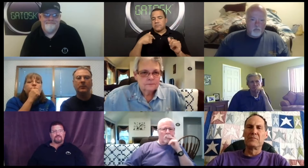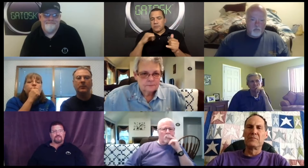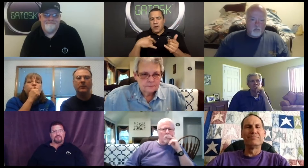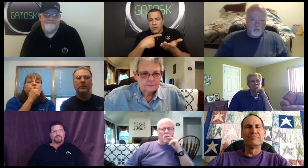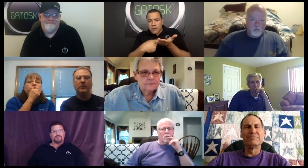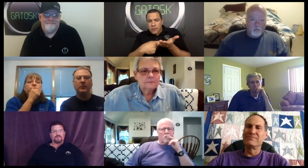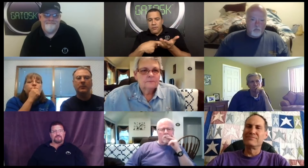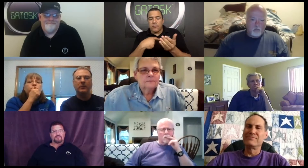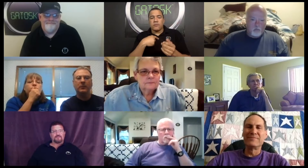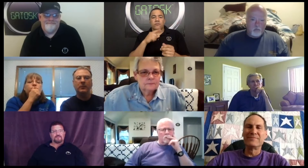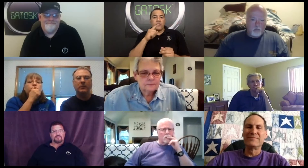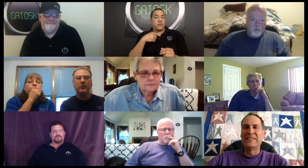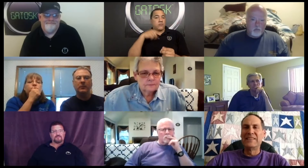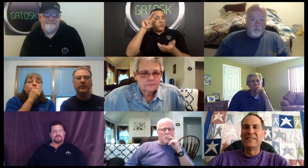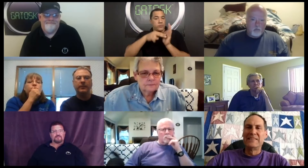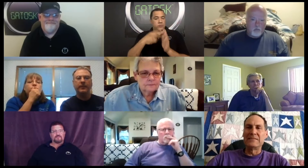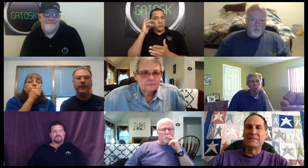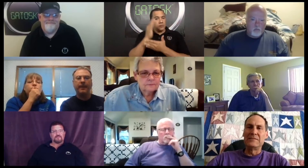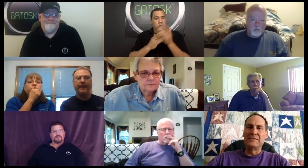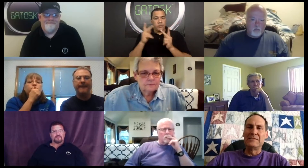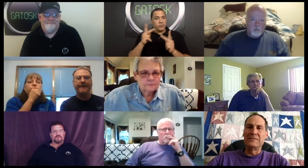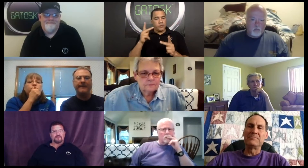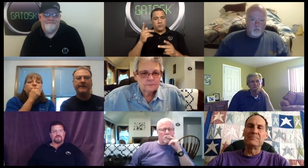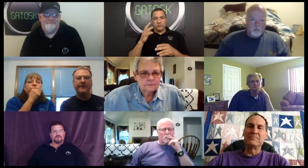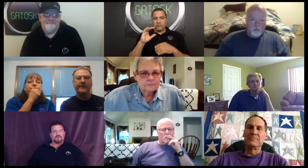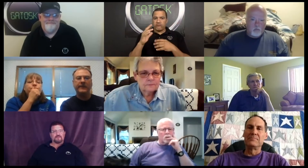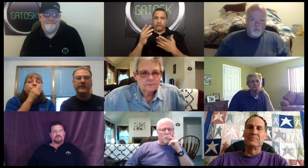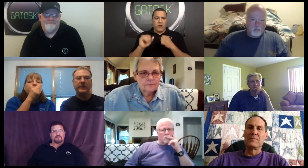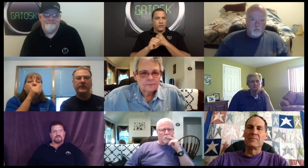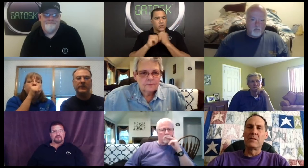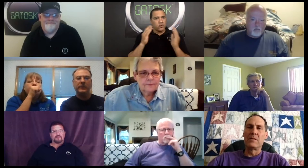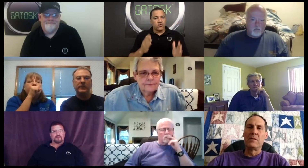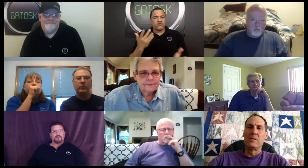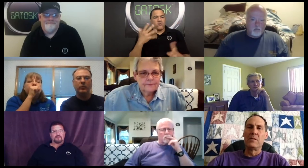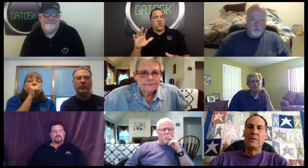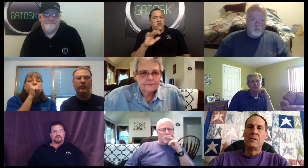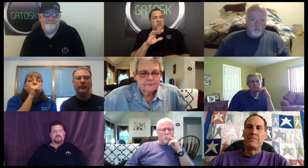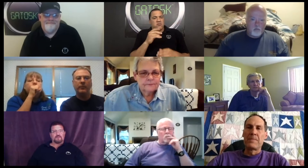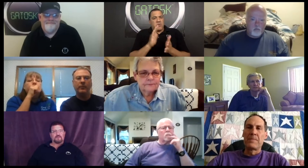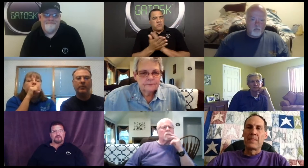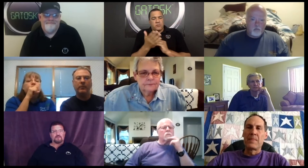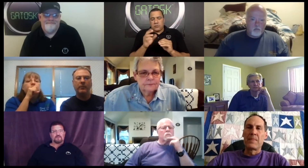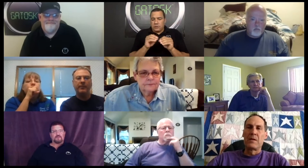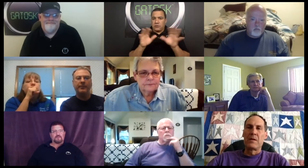So that's what I'm considering and discussing. The purpose is because some people advertisers don't want